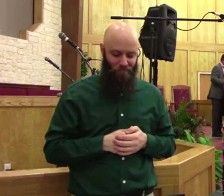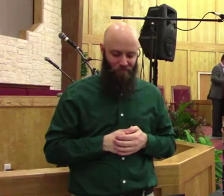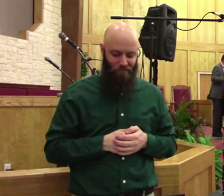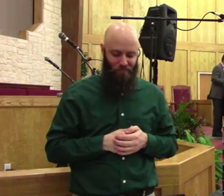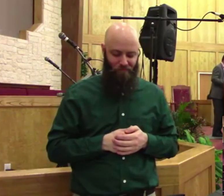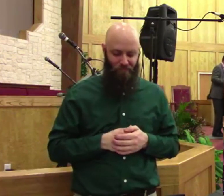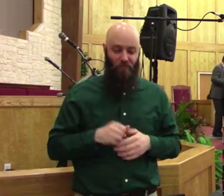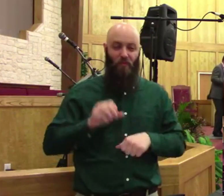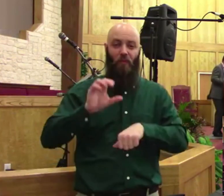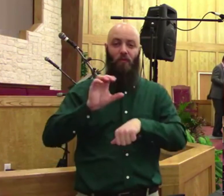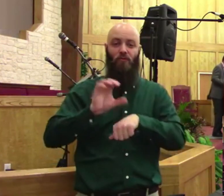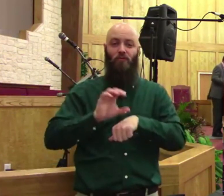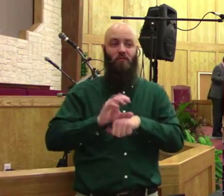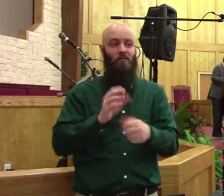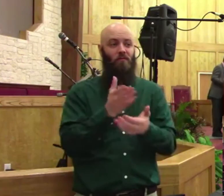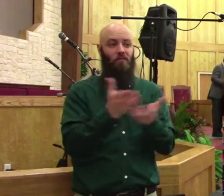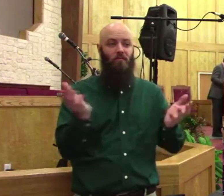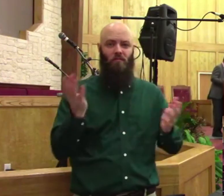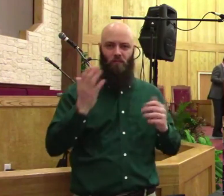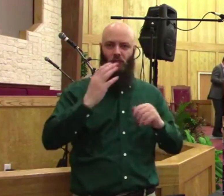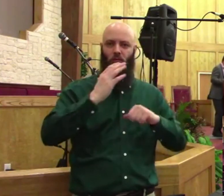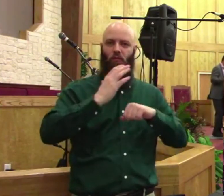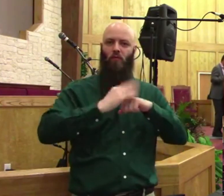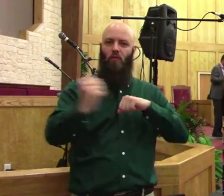the church was called to